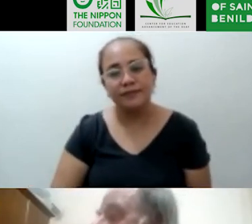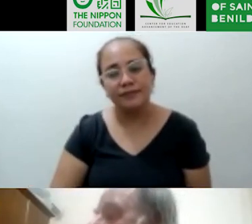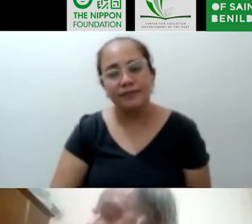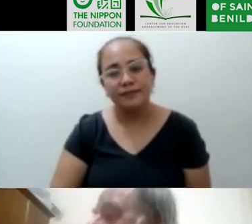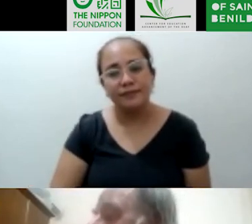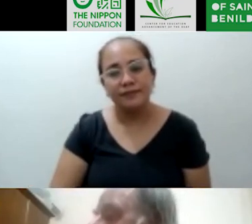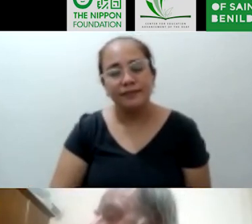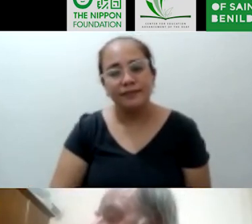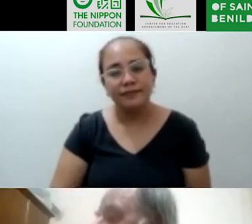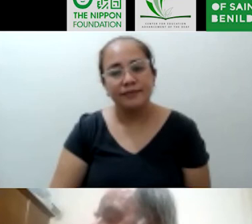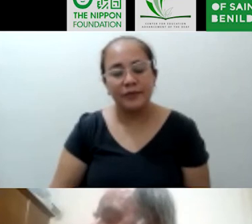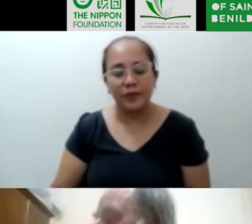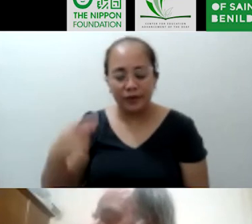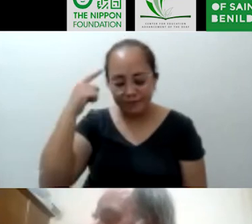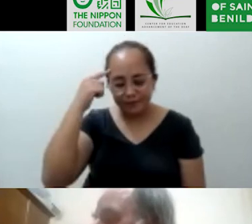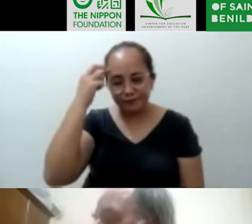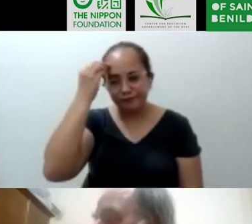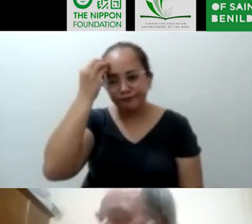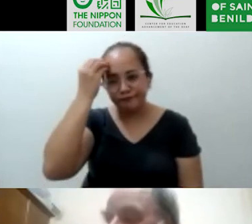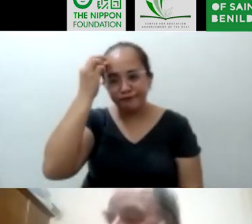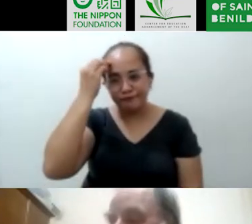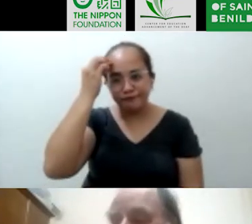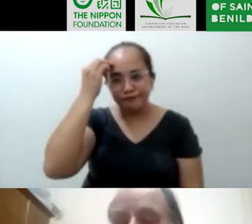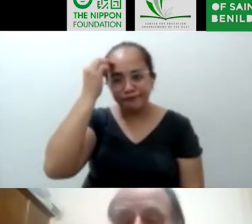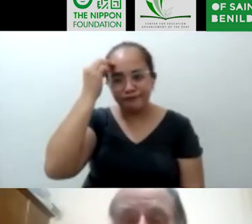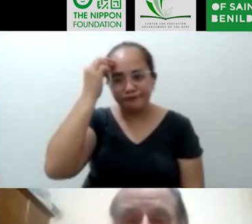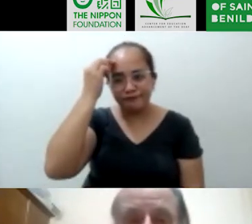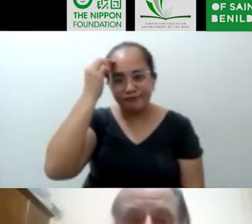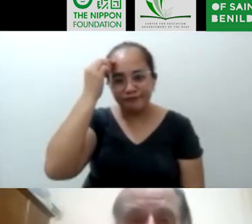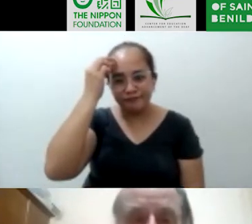well, let me think. Let me look at,